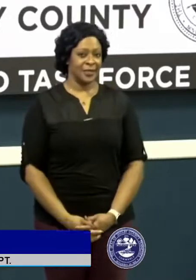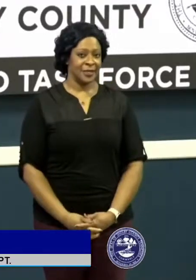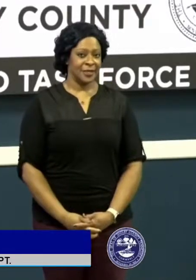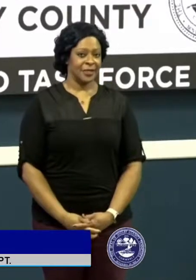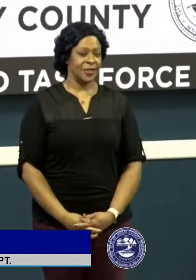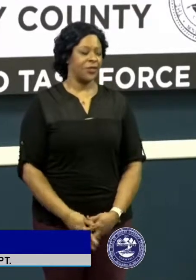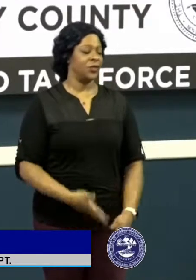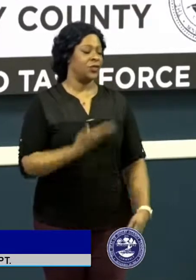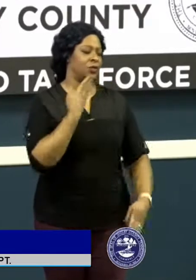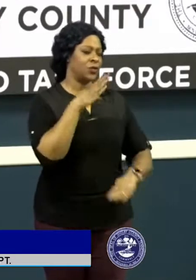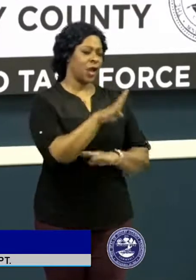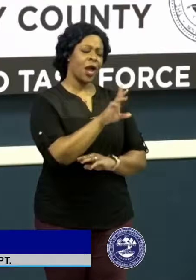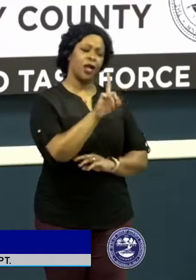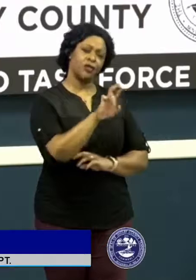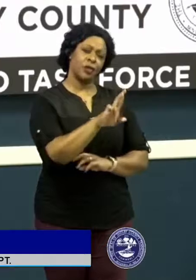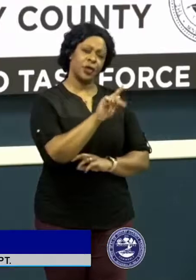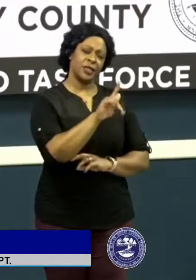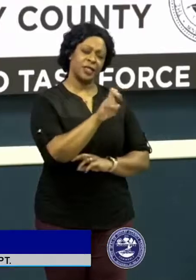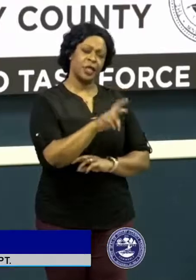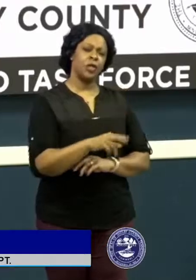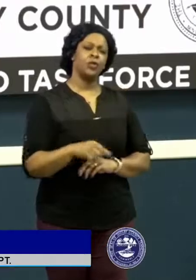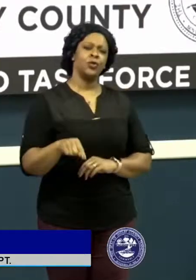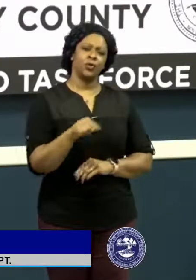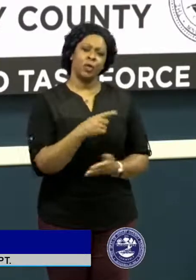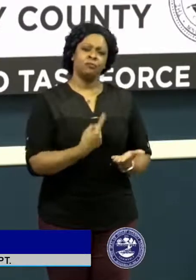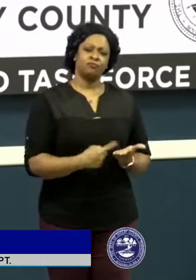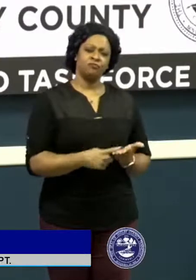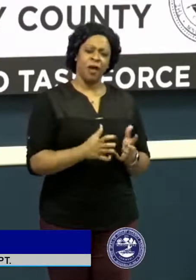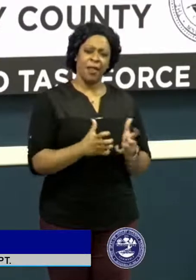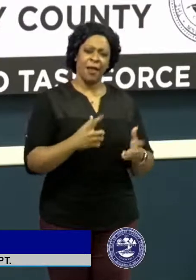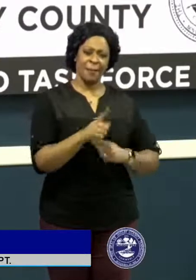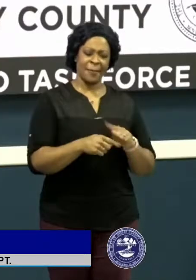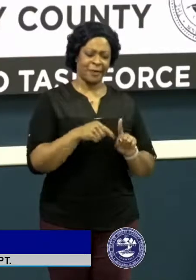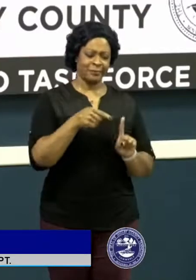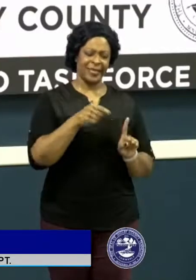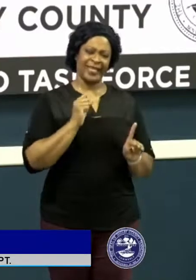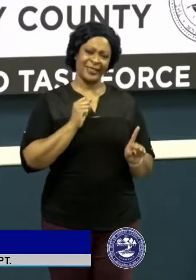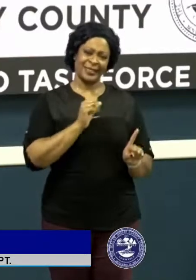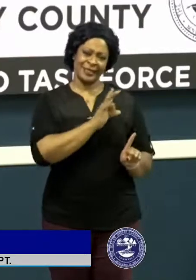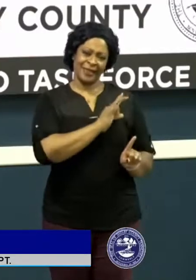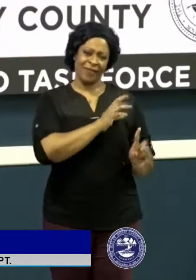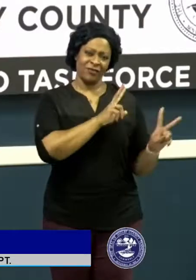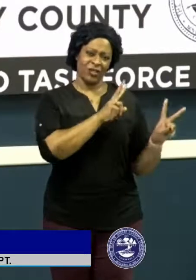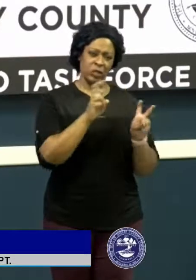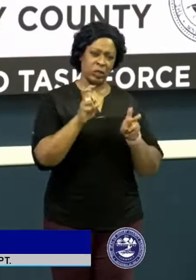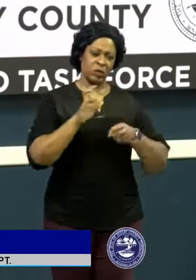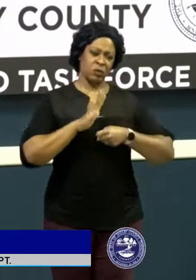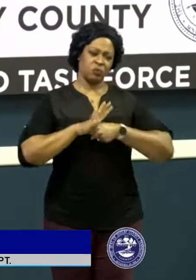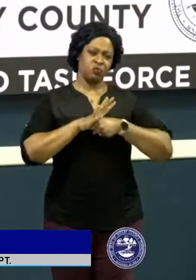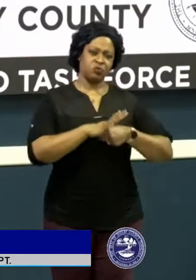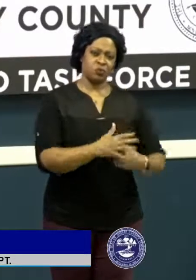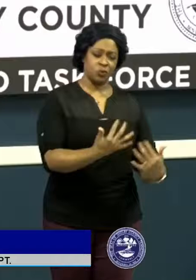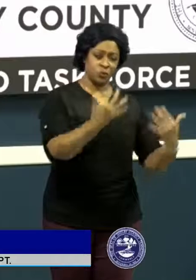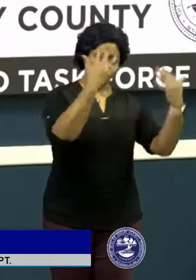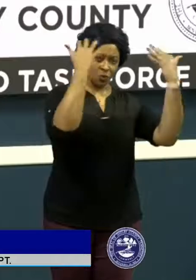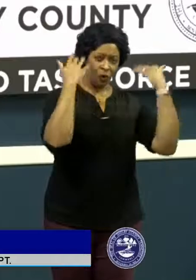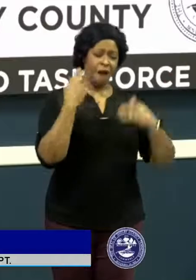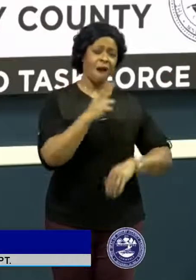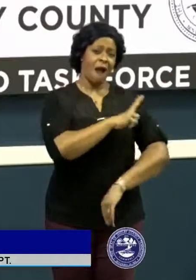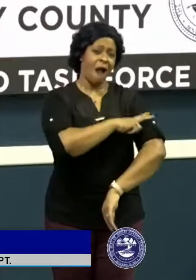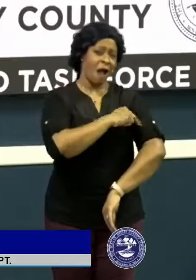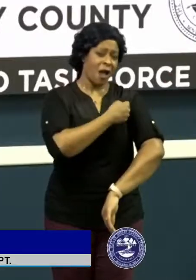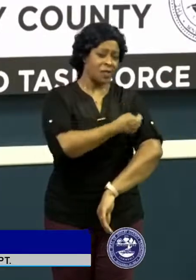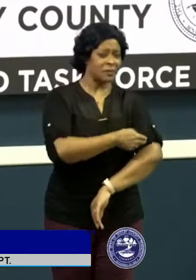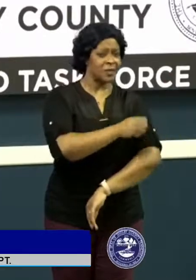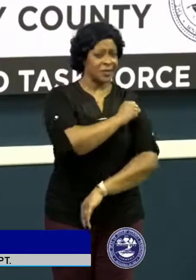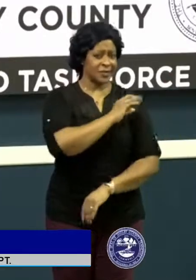Good afternoon, Dr. Taylor. You guys have talked a lot about staffing issues and the stress of hospital staff. Do